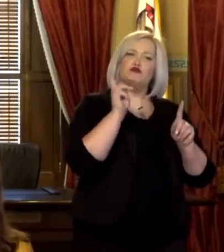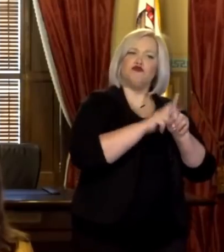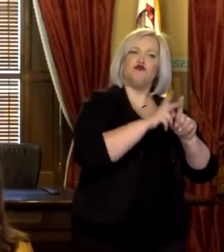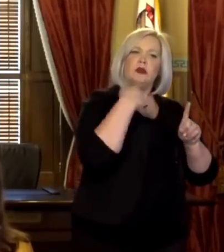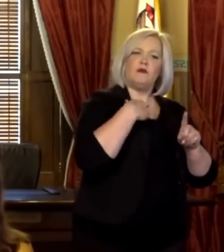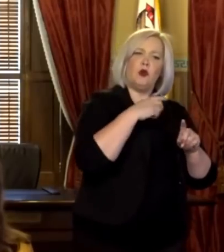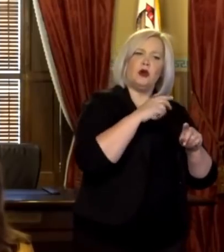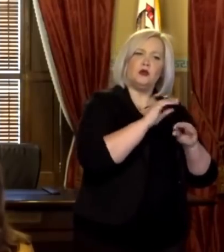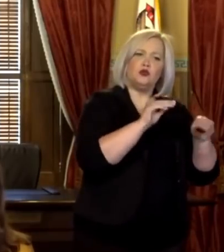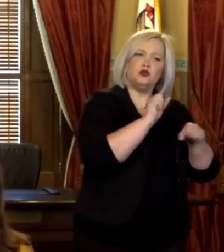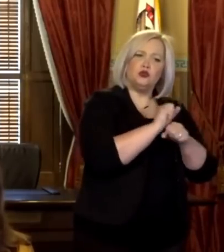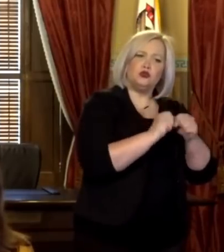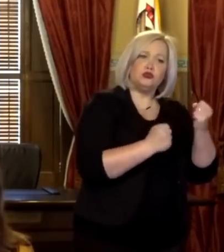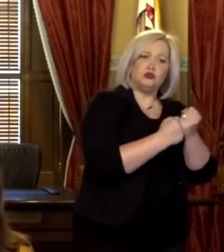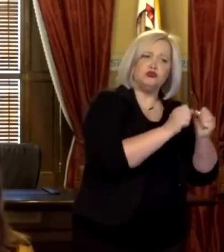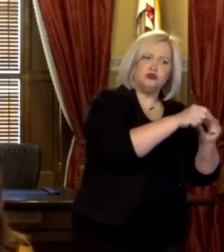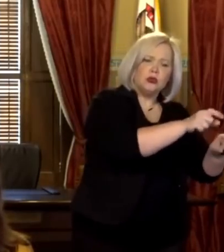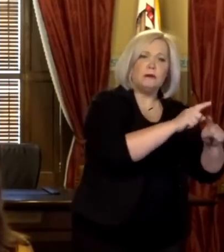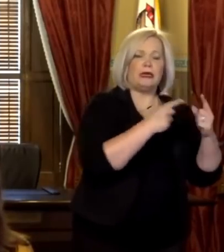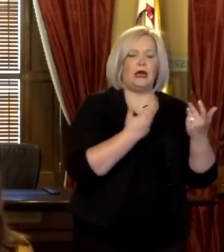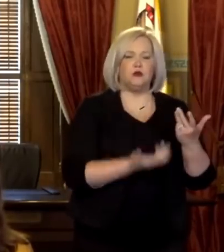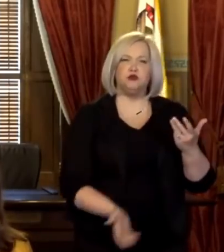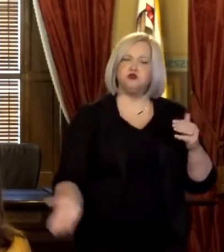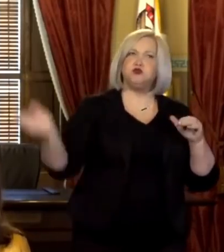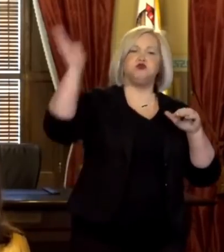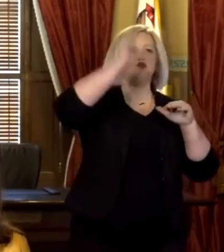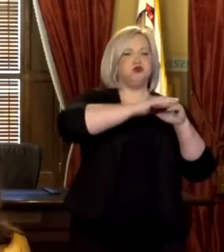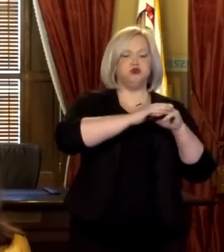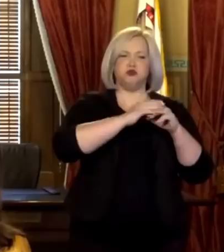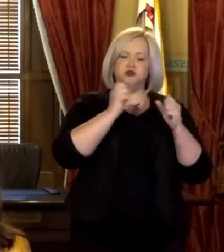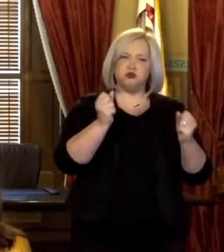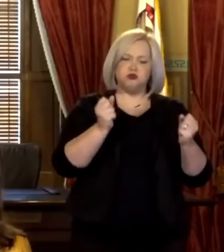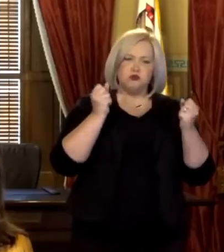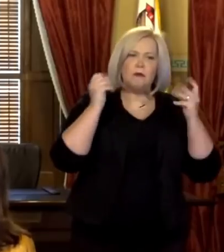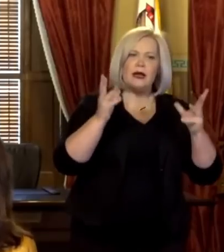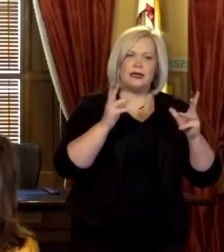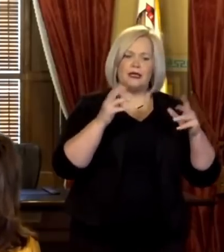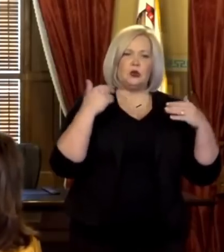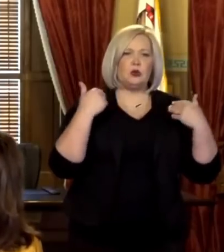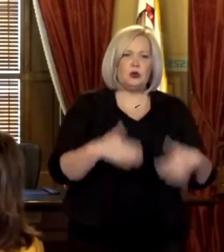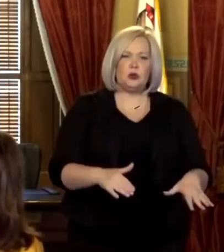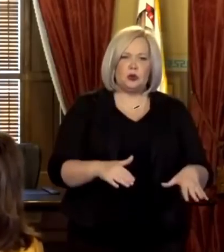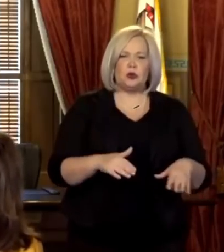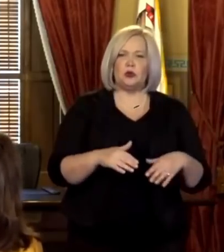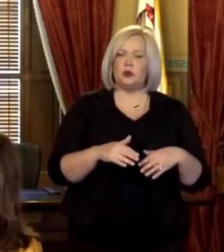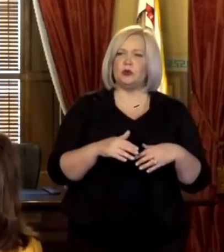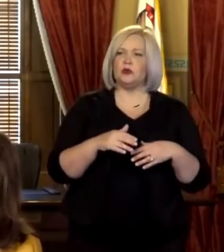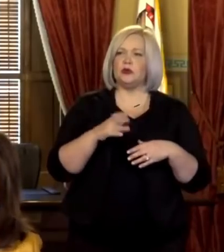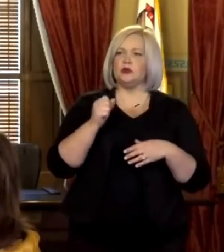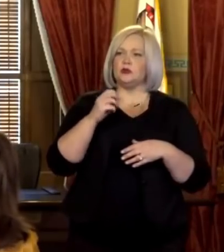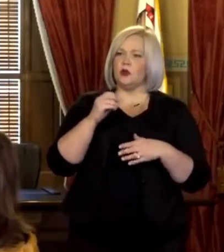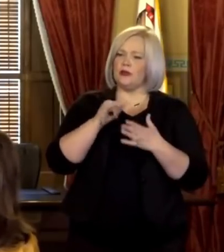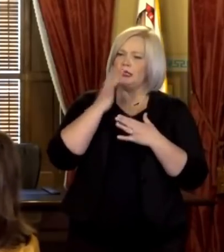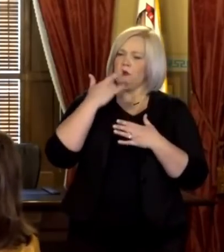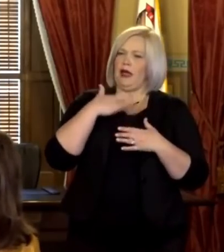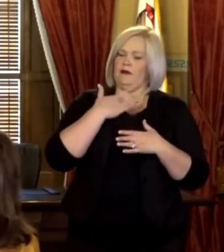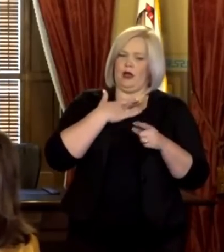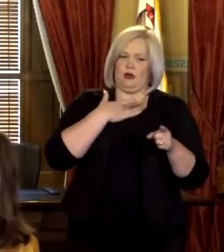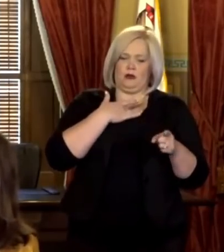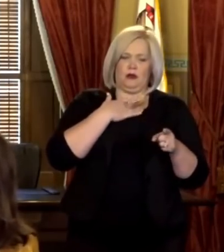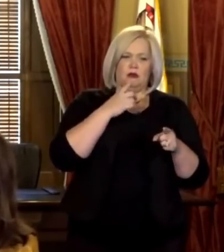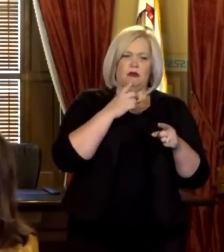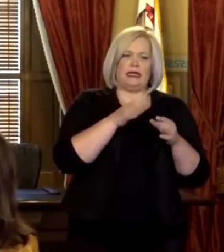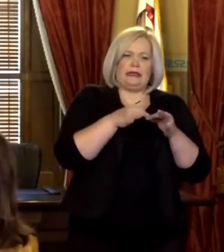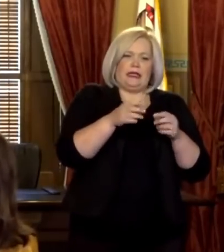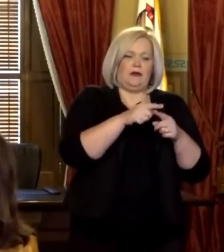Recession. It dwarfed anything that we're seeing right now. And that's precisely why I thought it was really important to go from 20 weeks